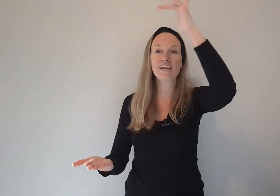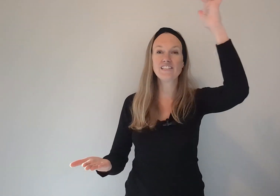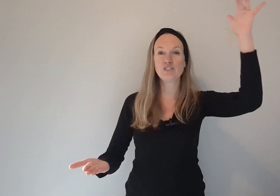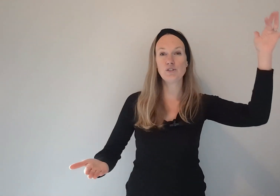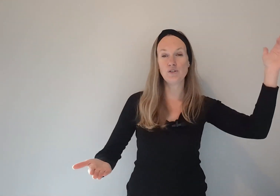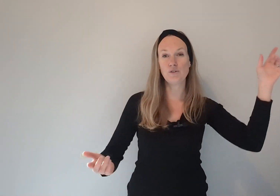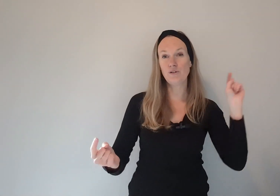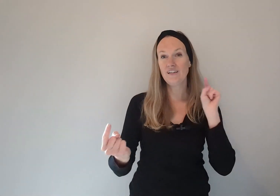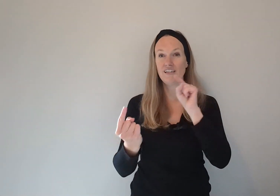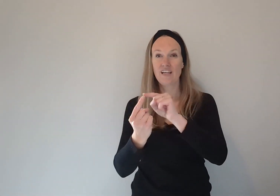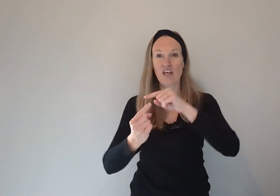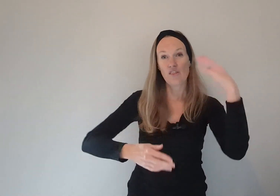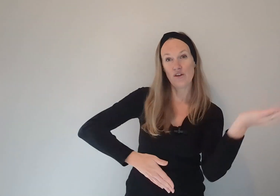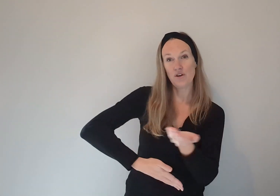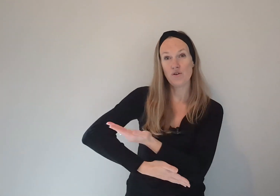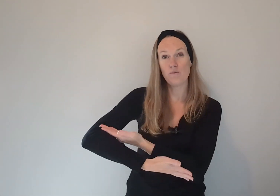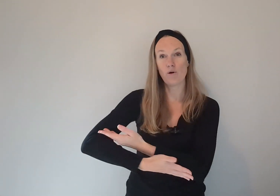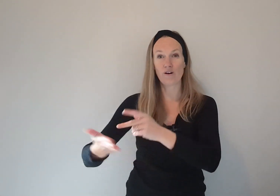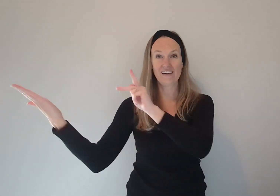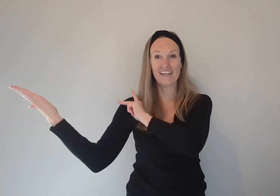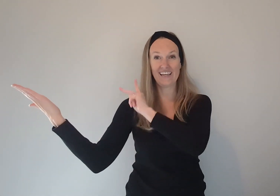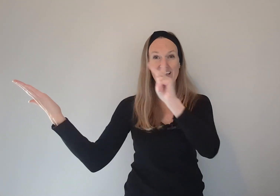glory to the newborn king.